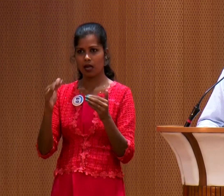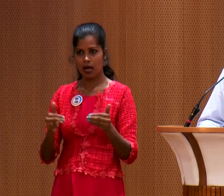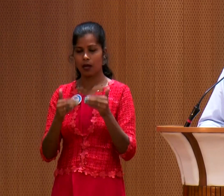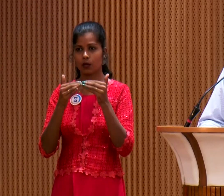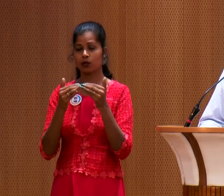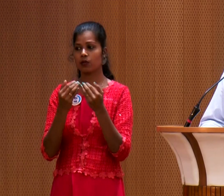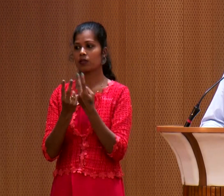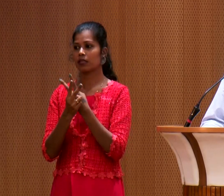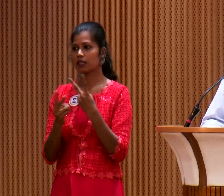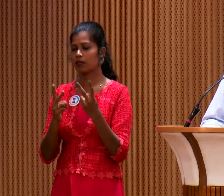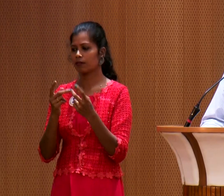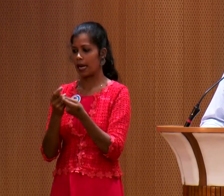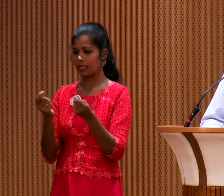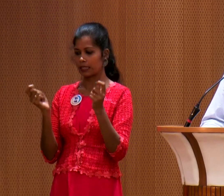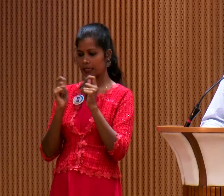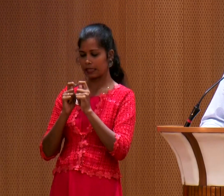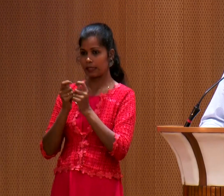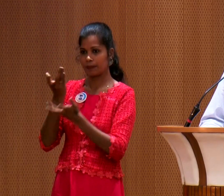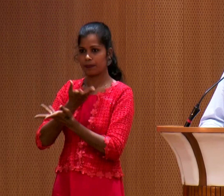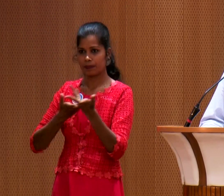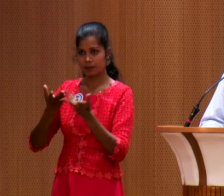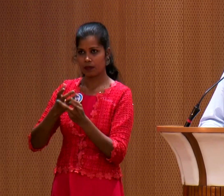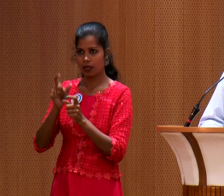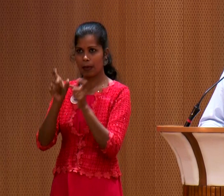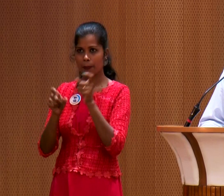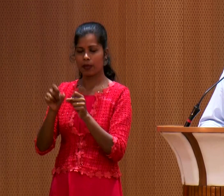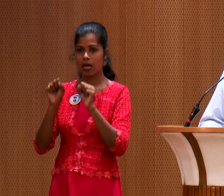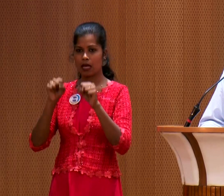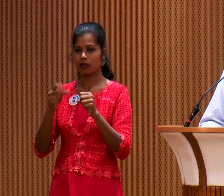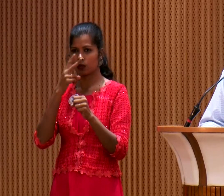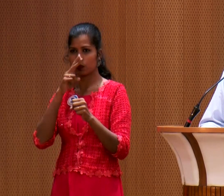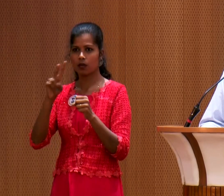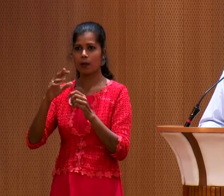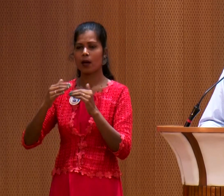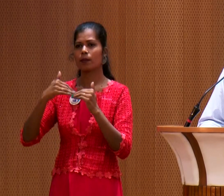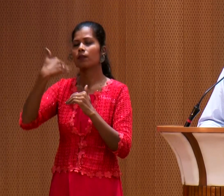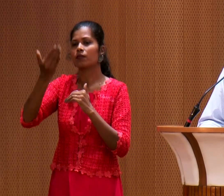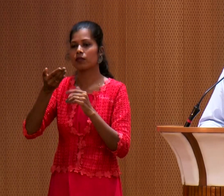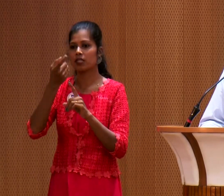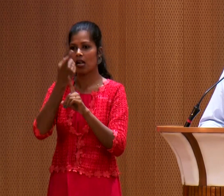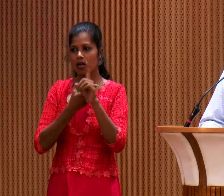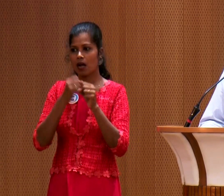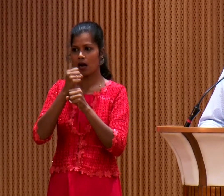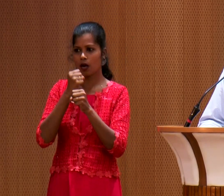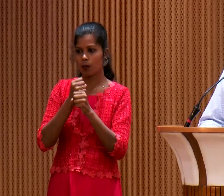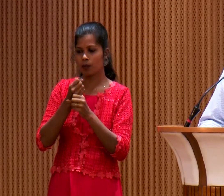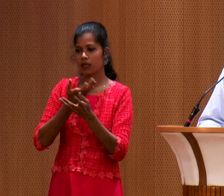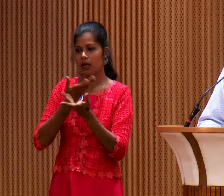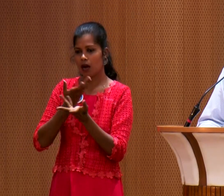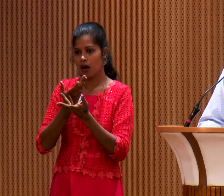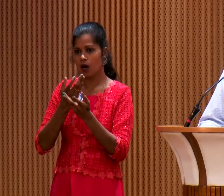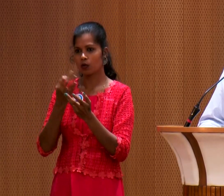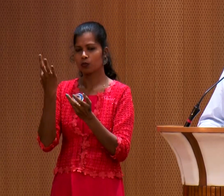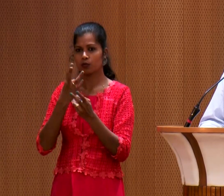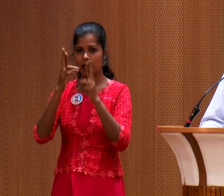has set up an expert committee to look into the state of the industry. A preliminary report has been